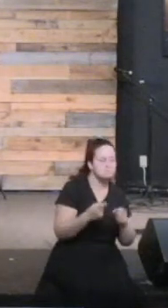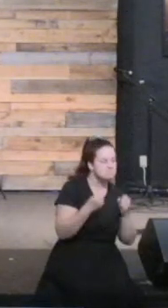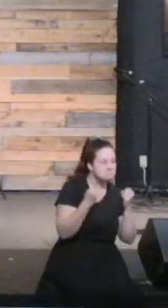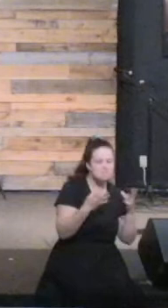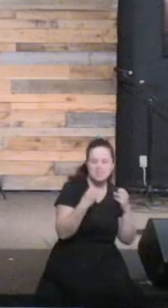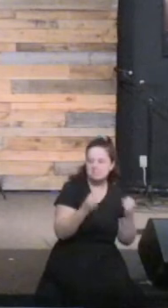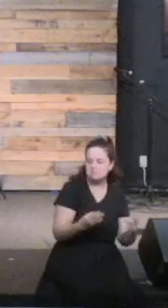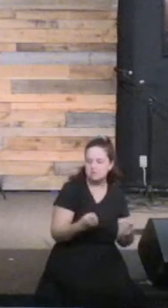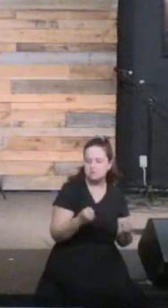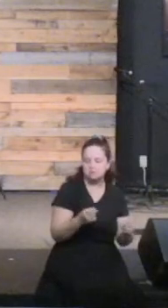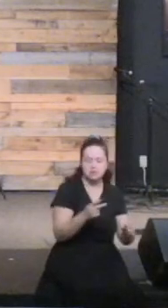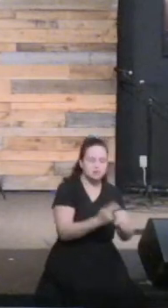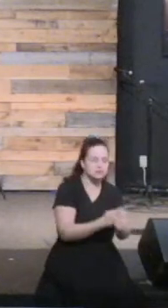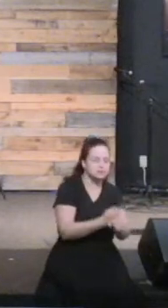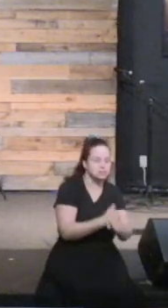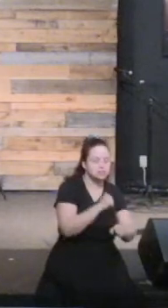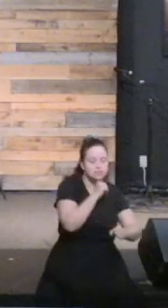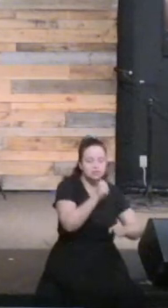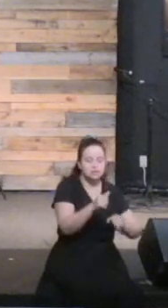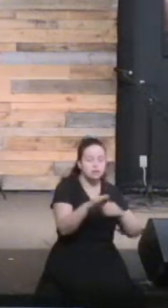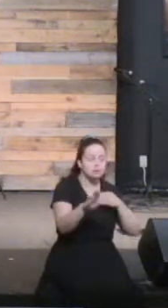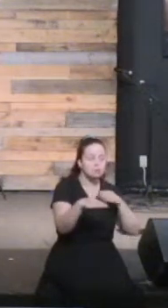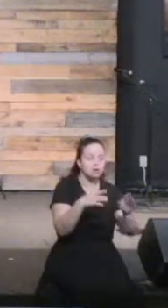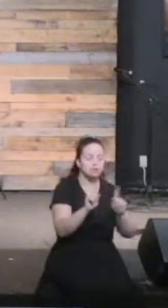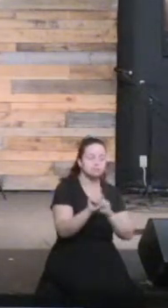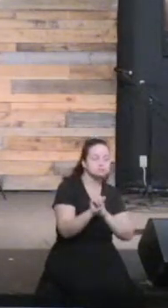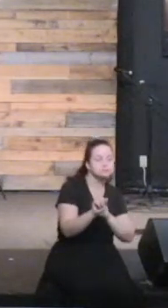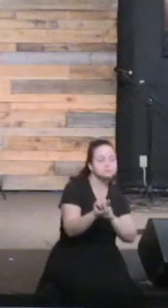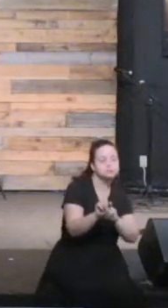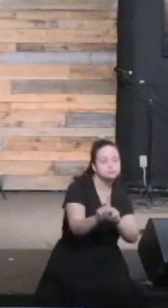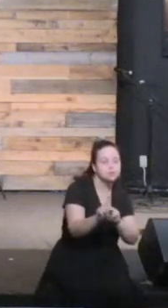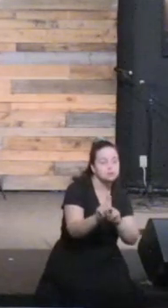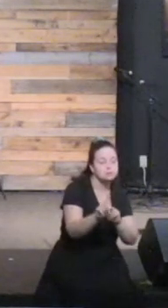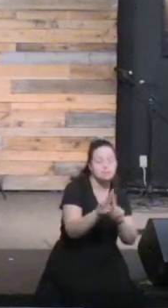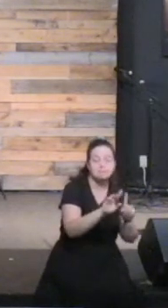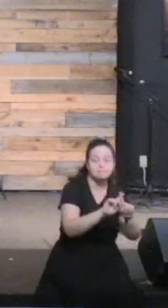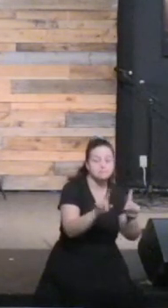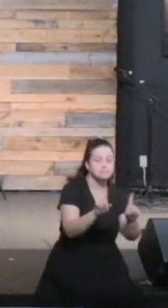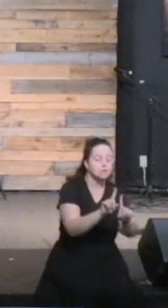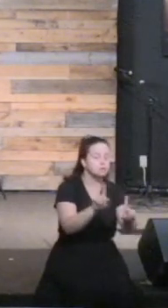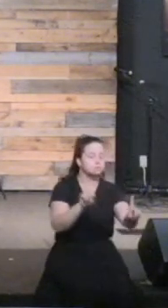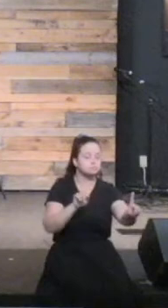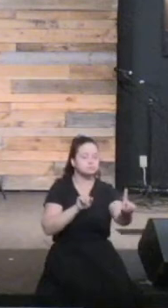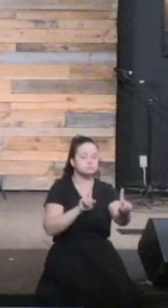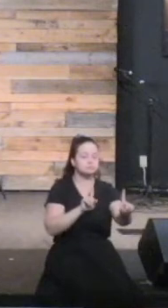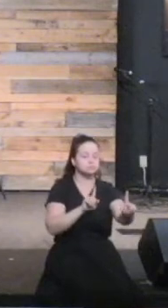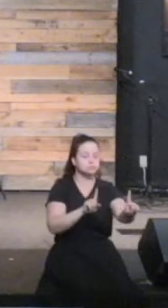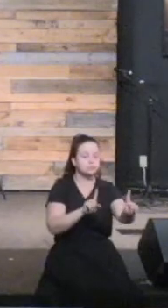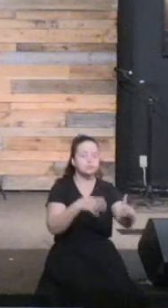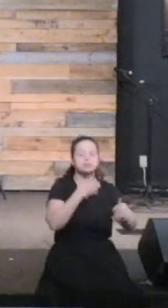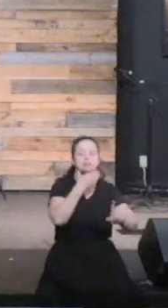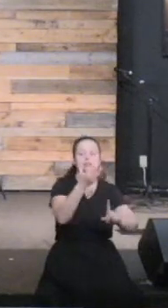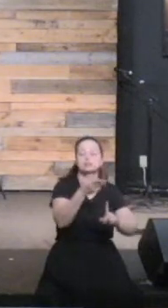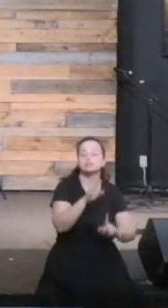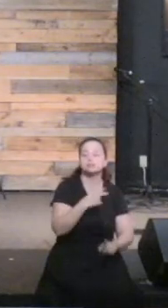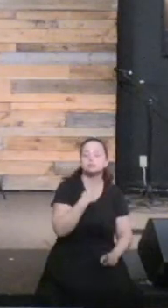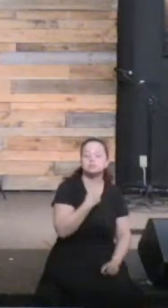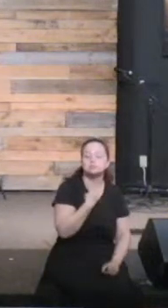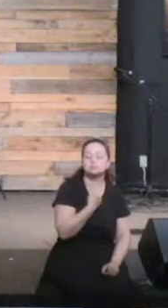in front of them but walking behind and looking out for where they're going and then he calls out with his voice